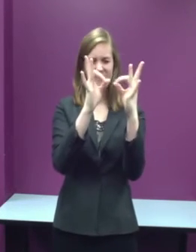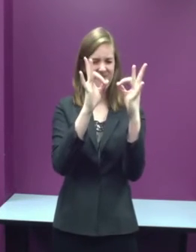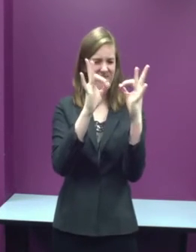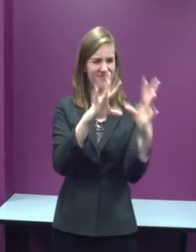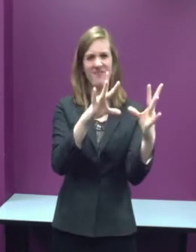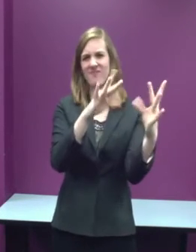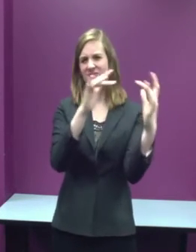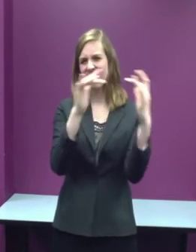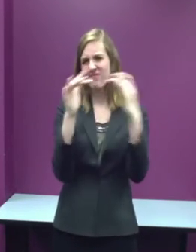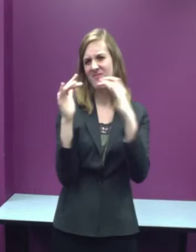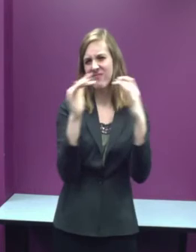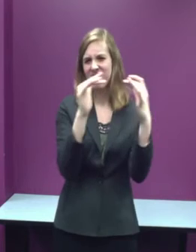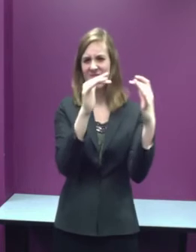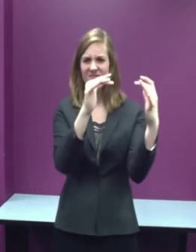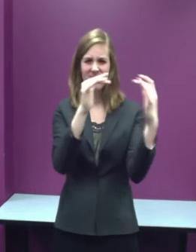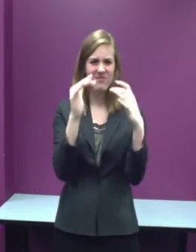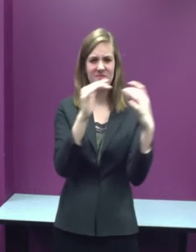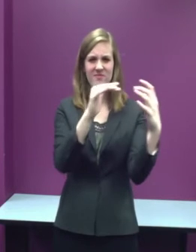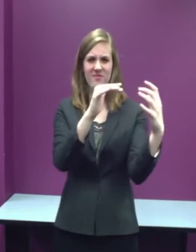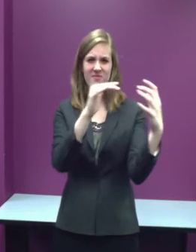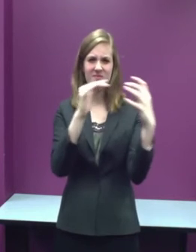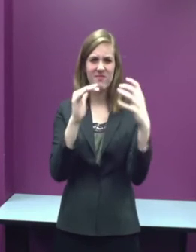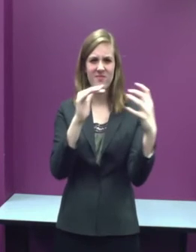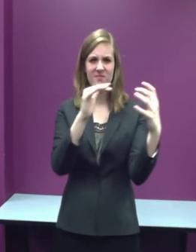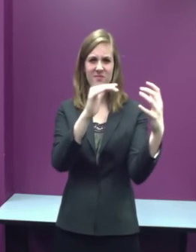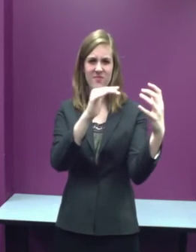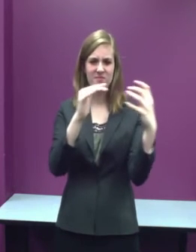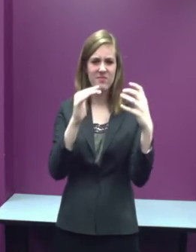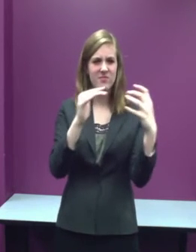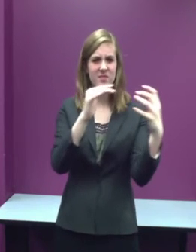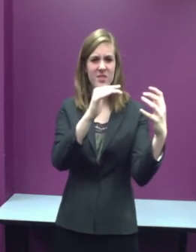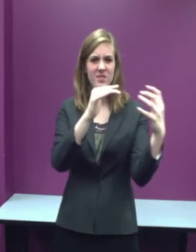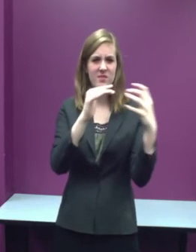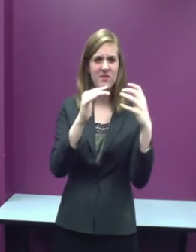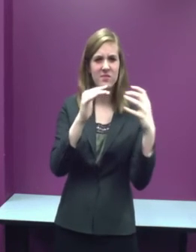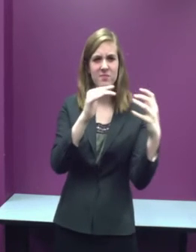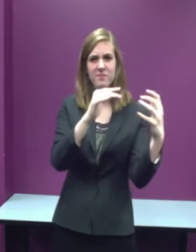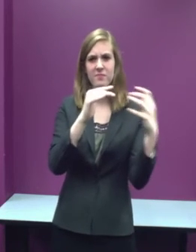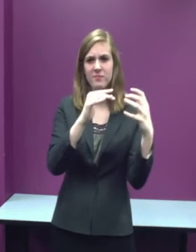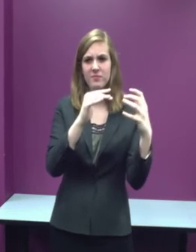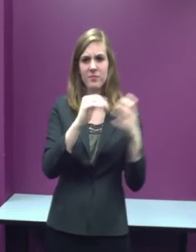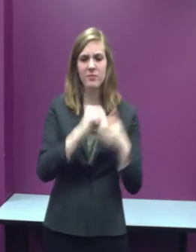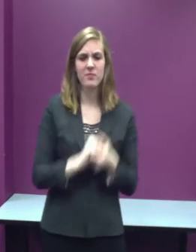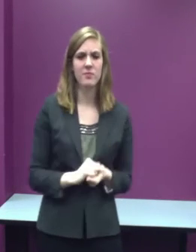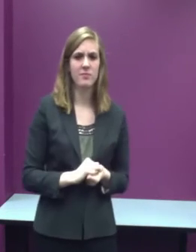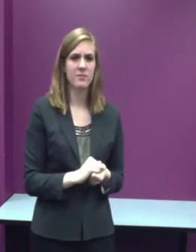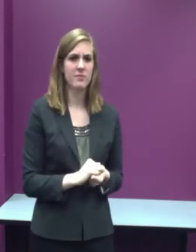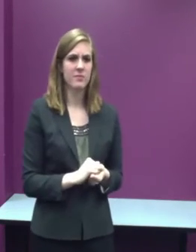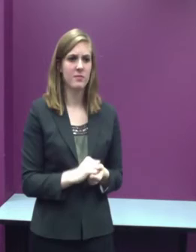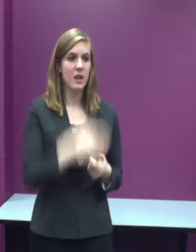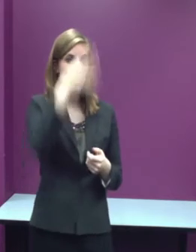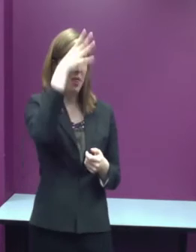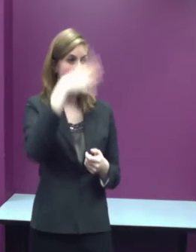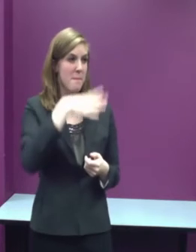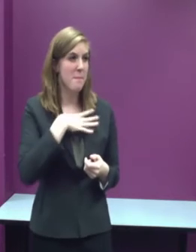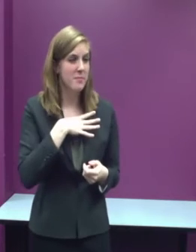3 of the young men seized the cable of the boat, and the second chief was very insolent, declaring I should not go on.